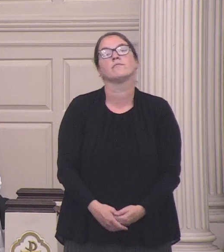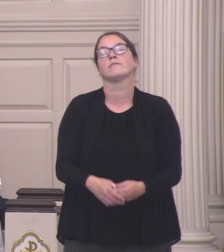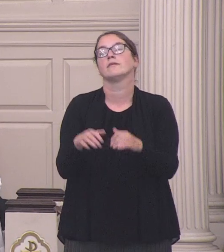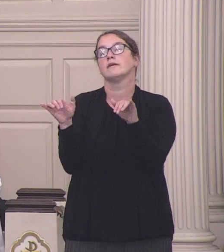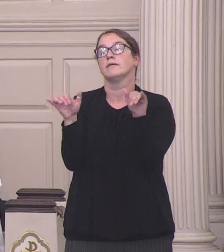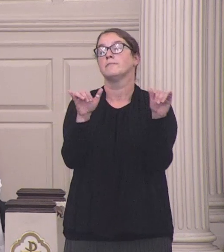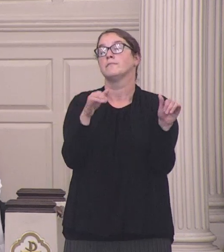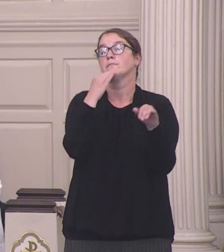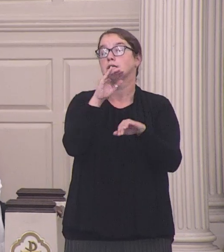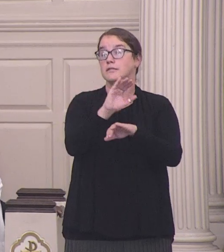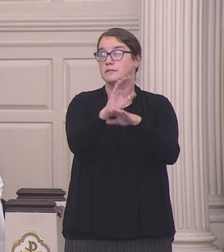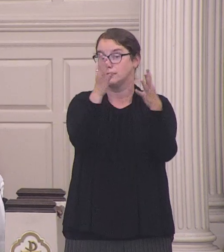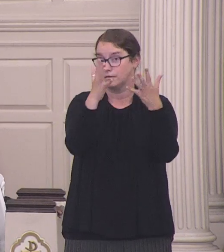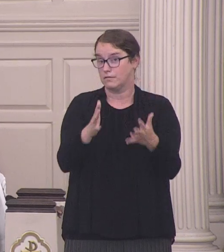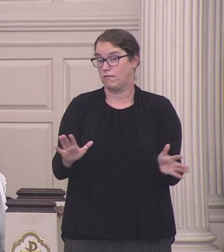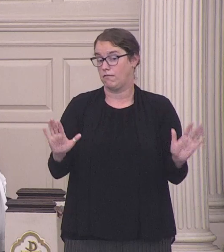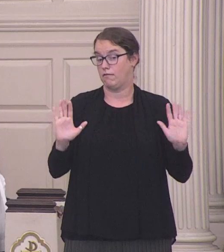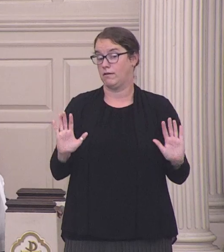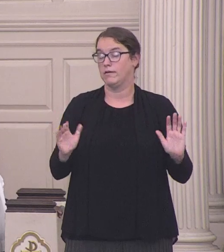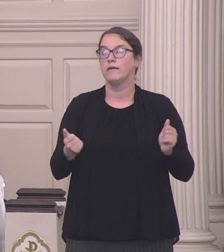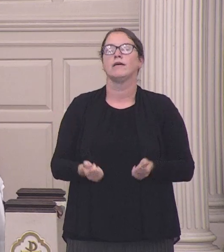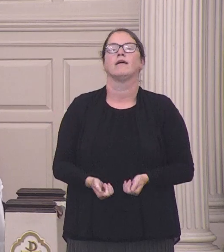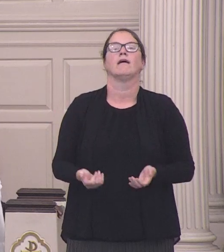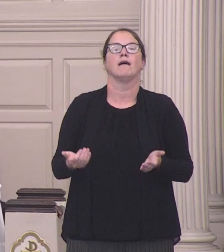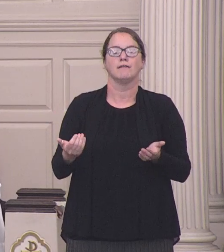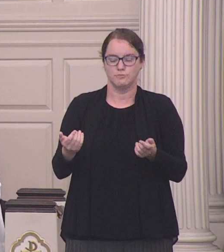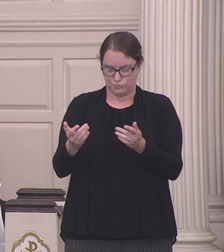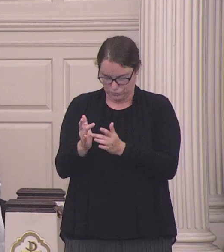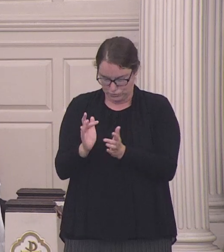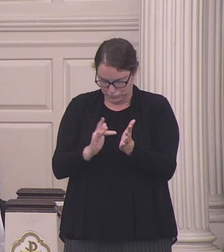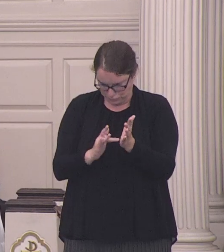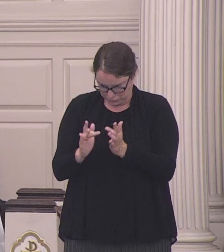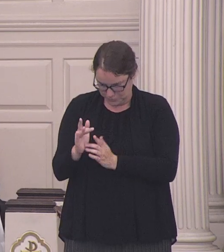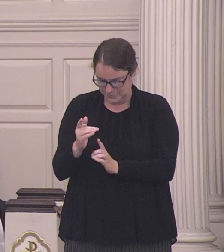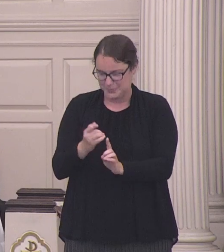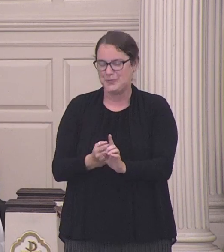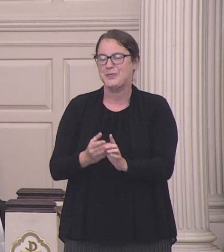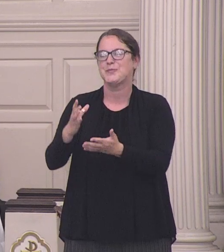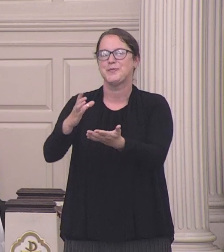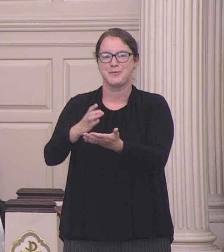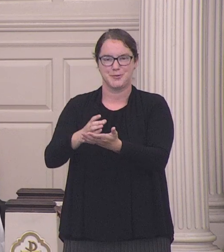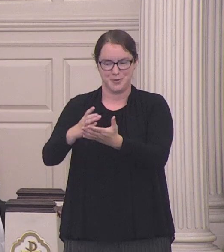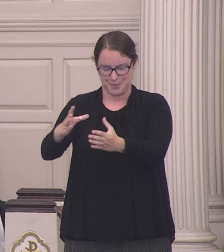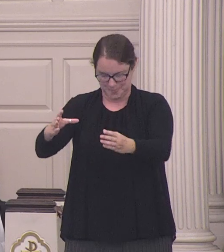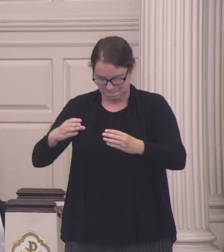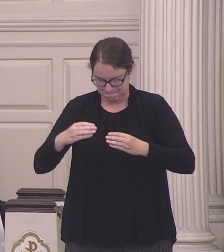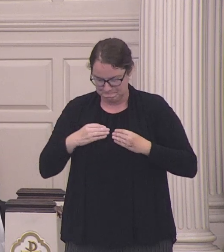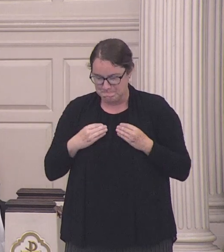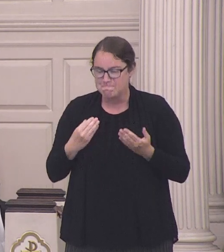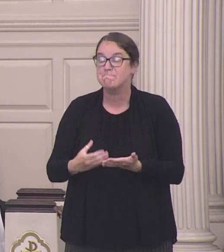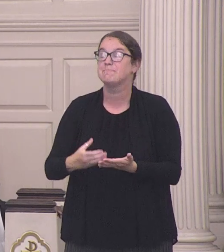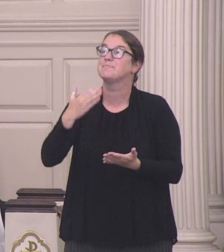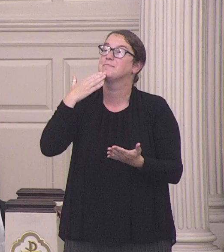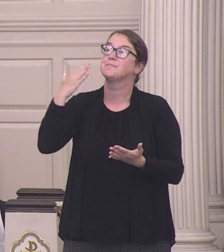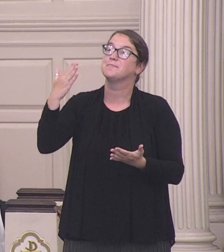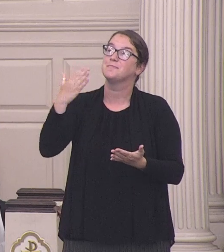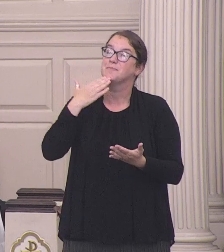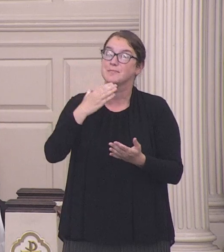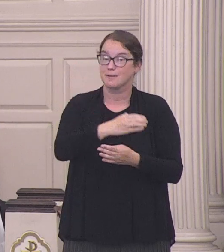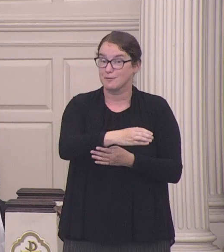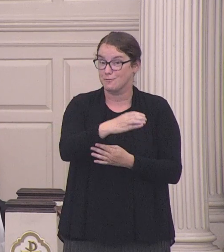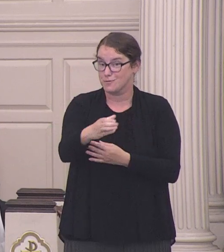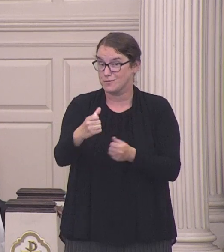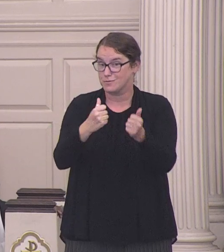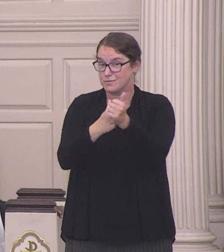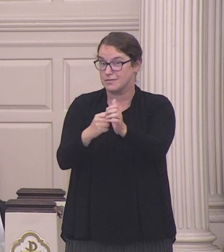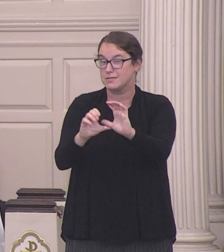In a similar way, when supper was ended, he took the chalice, and once more giving thanks, he gave it to his